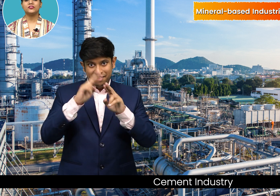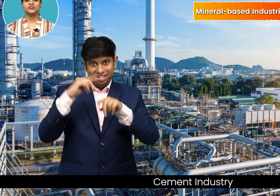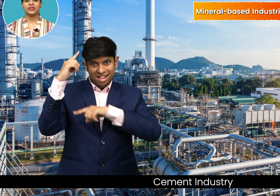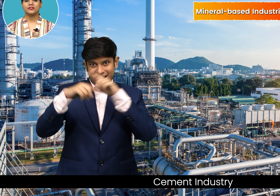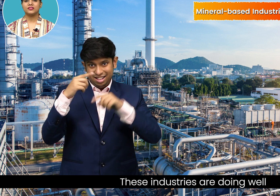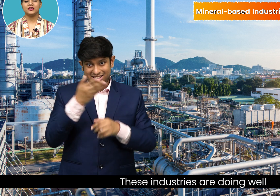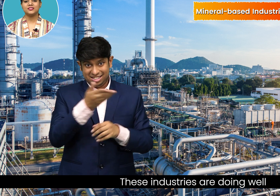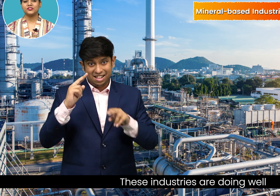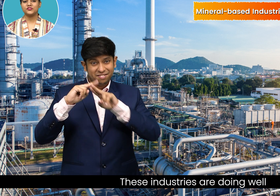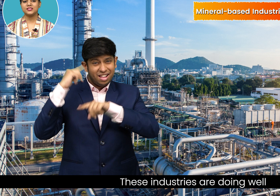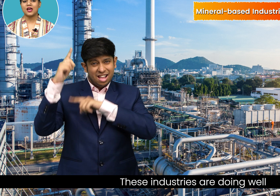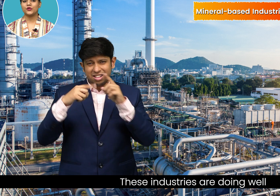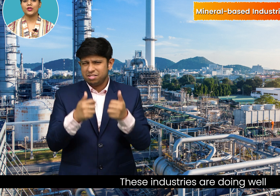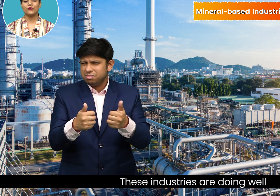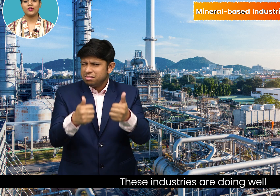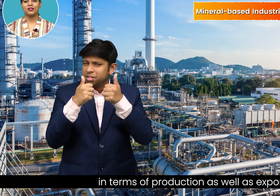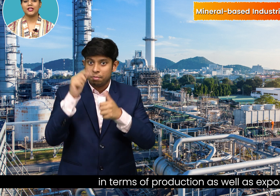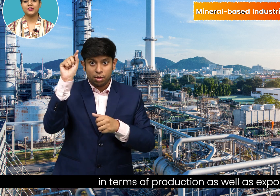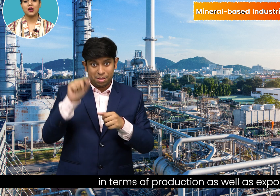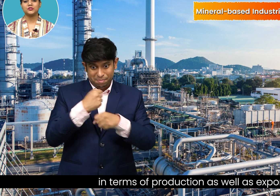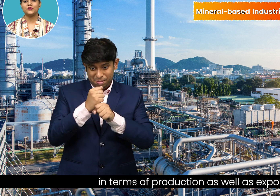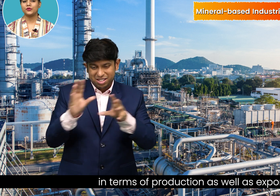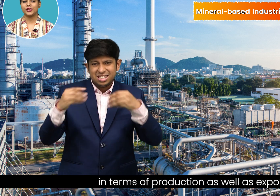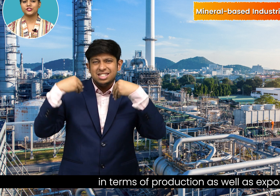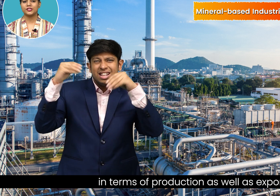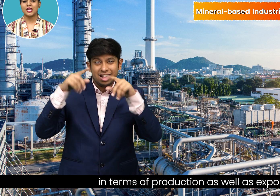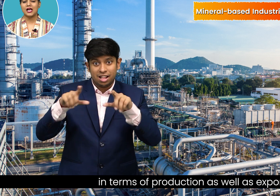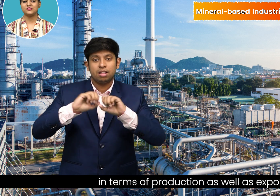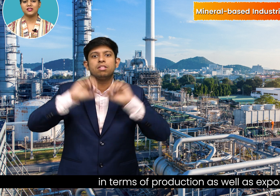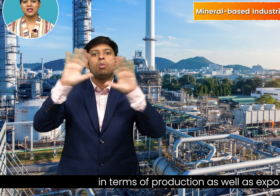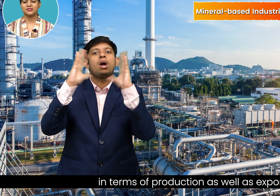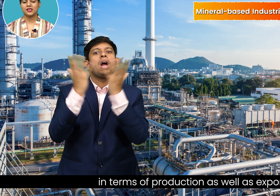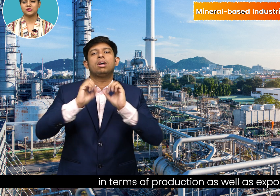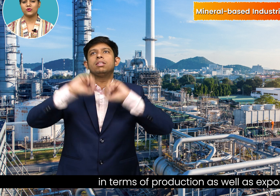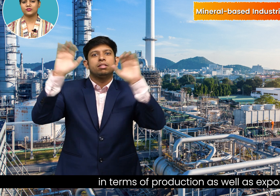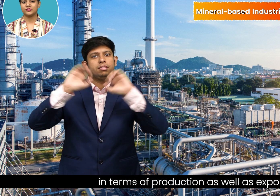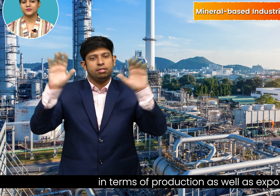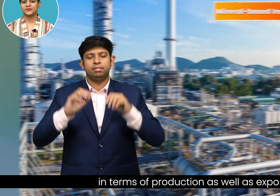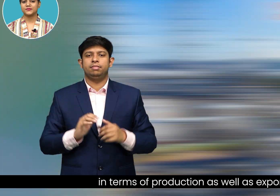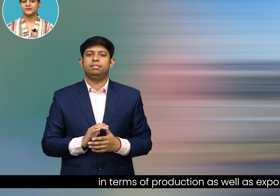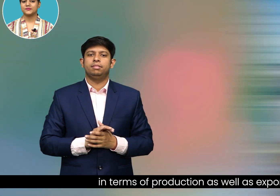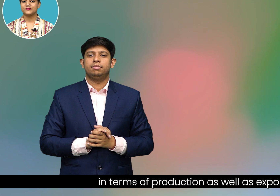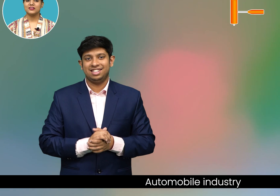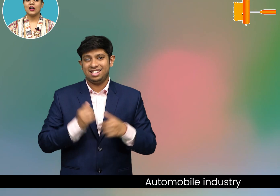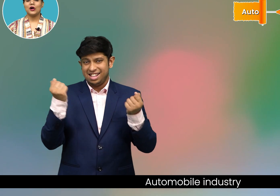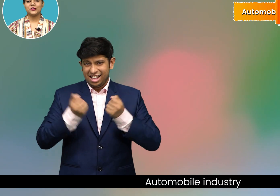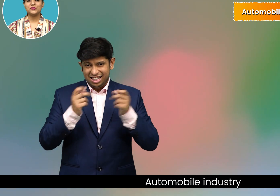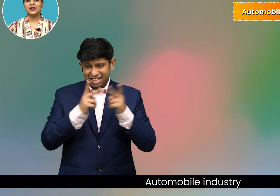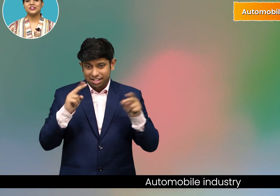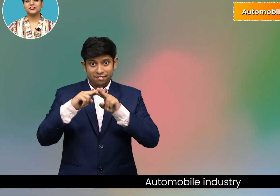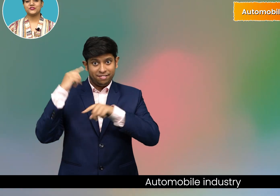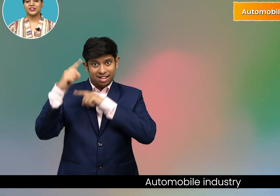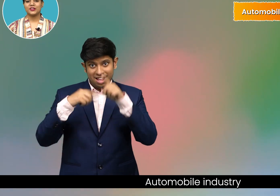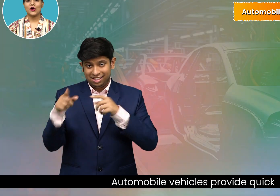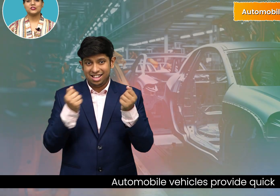cement industry. These industries are doing well in terms of production as well as export.